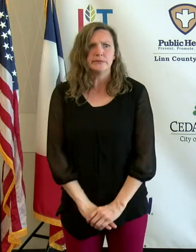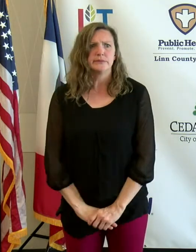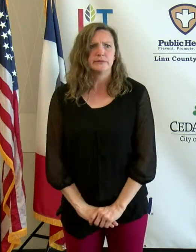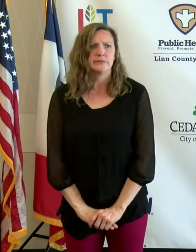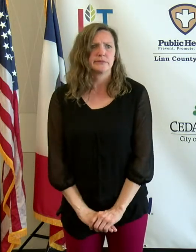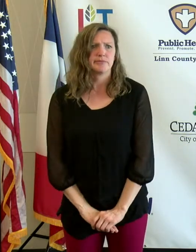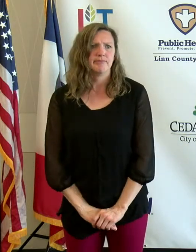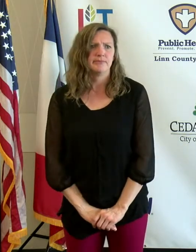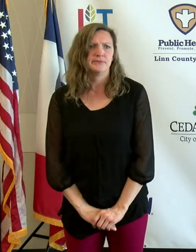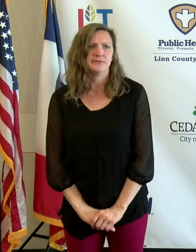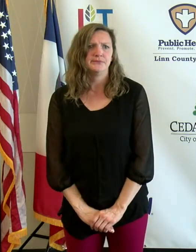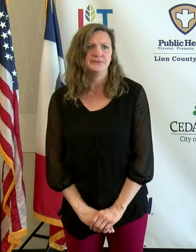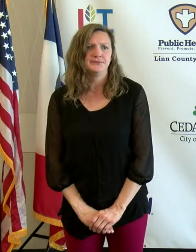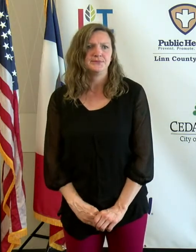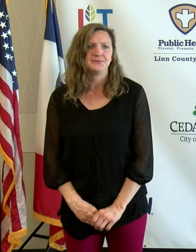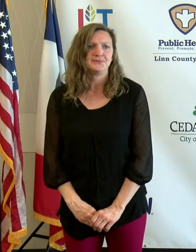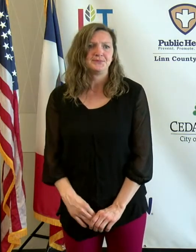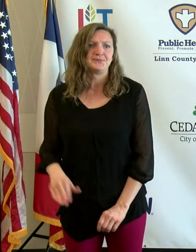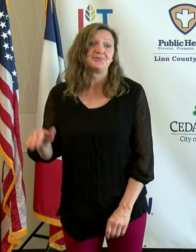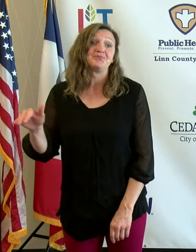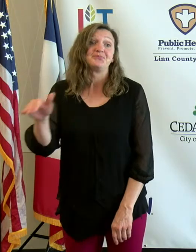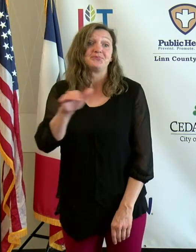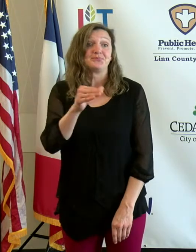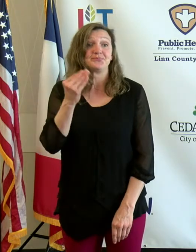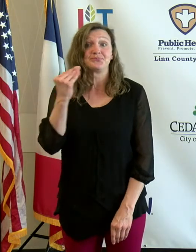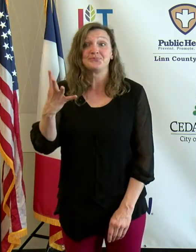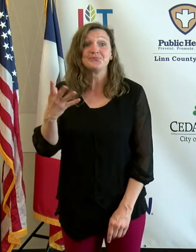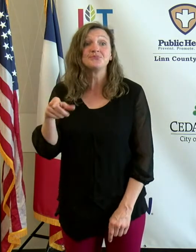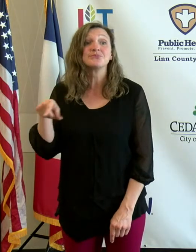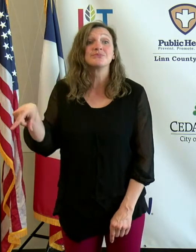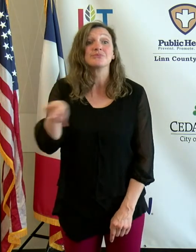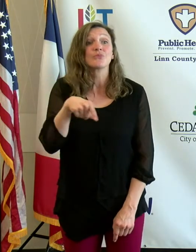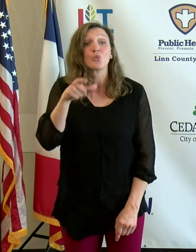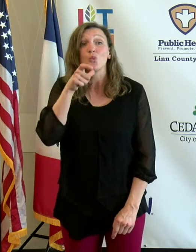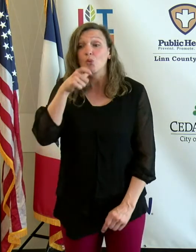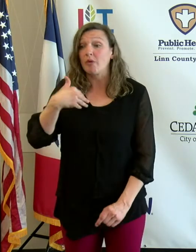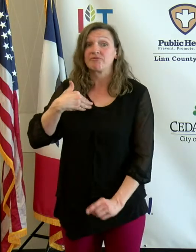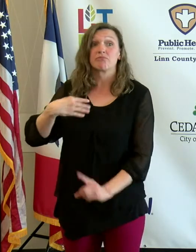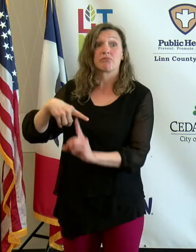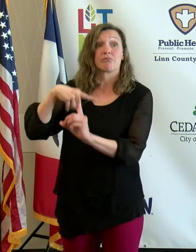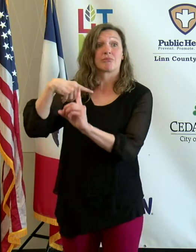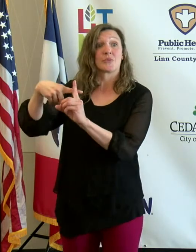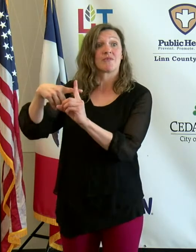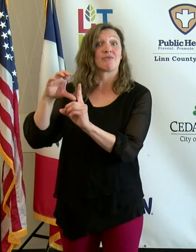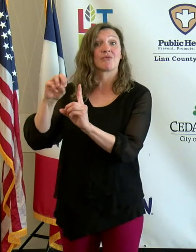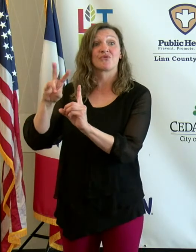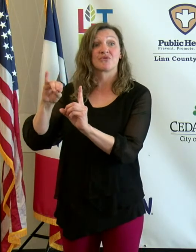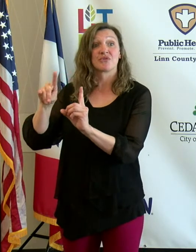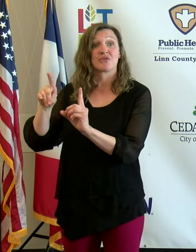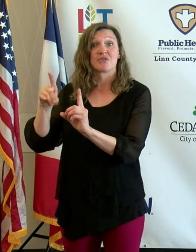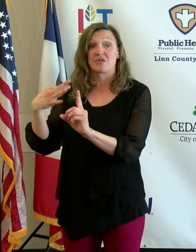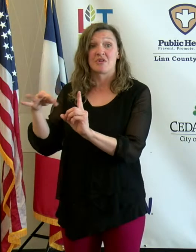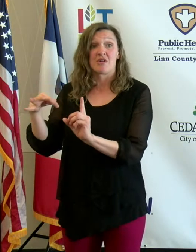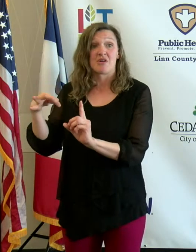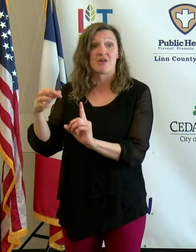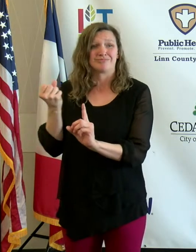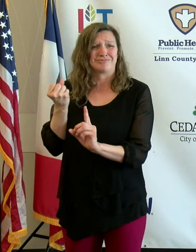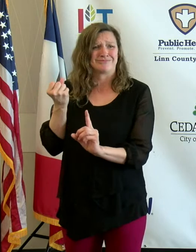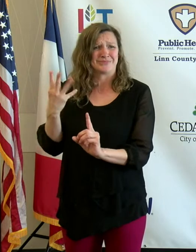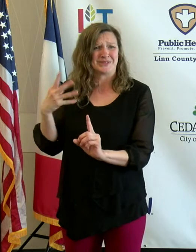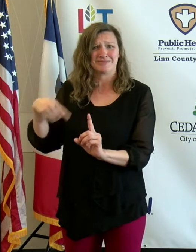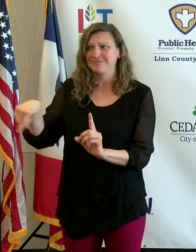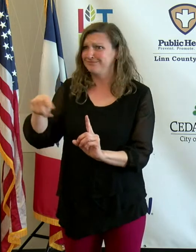many people that have tested positive have had no symptoms or extremely mild symptoms.